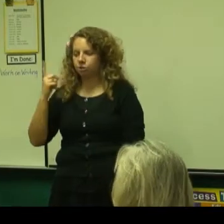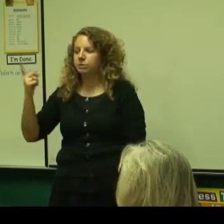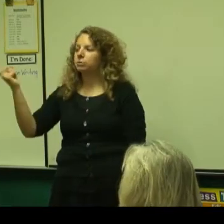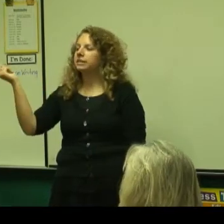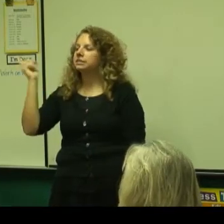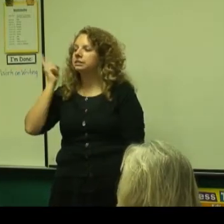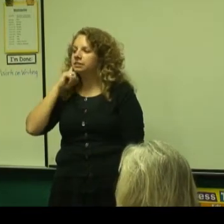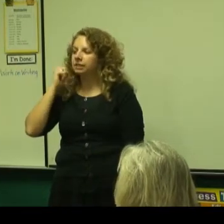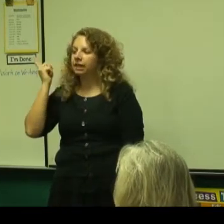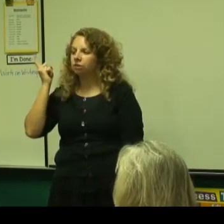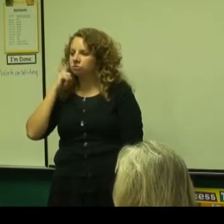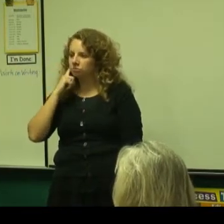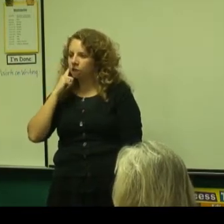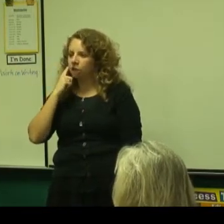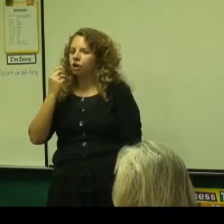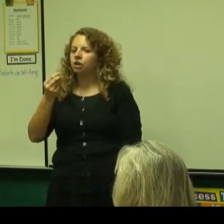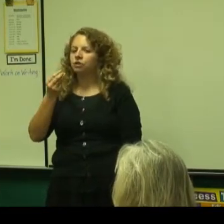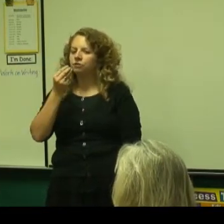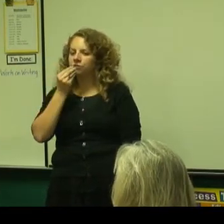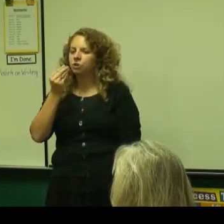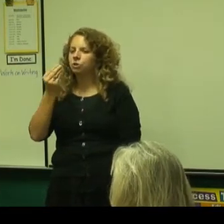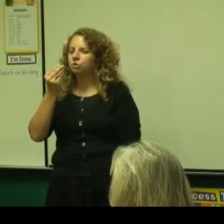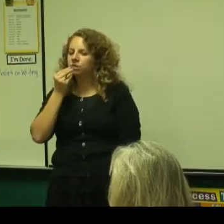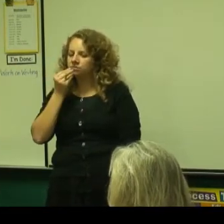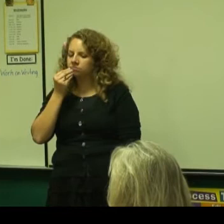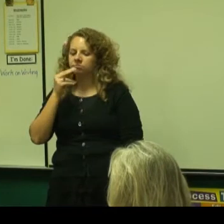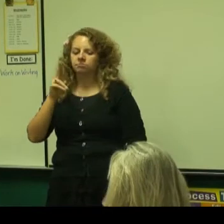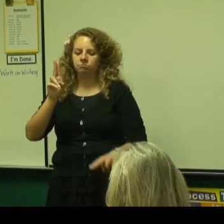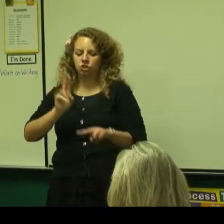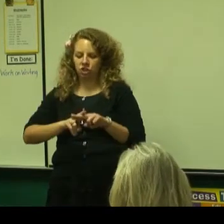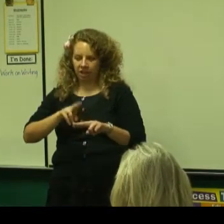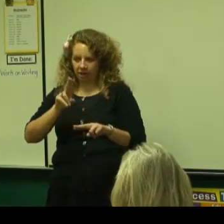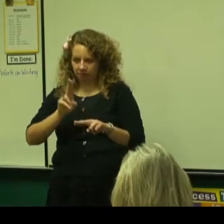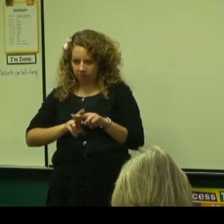would be twice. Noun, food, chair.